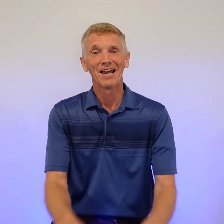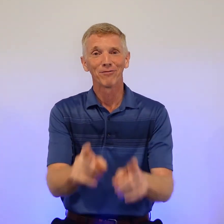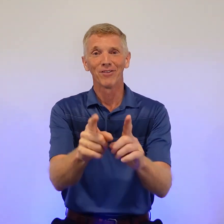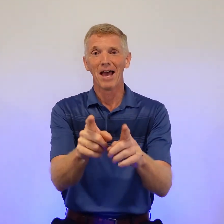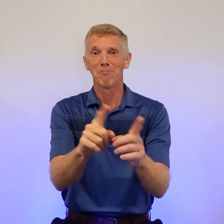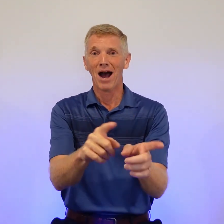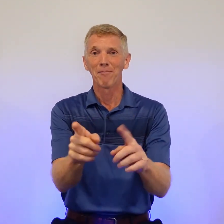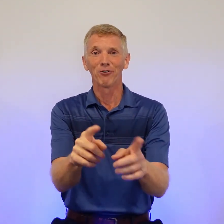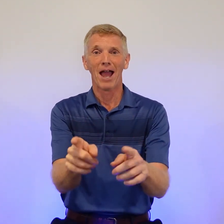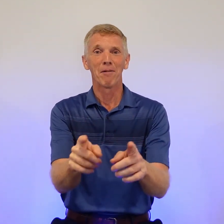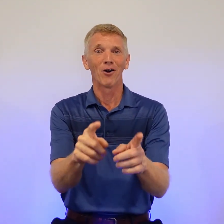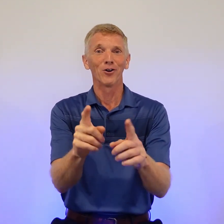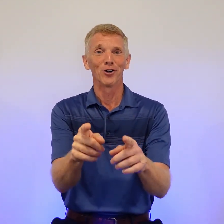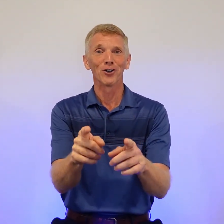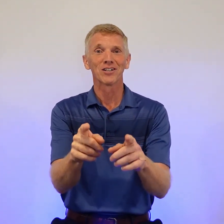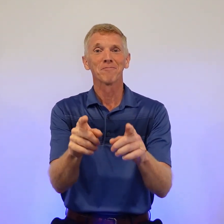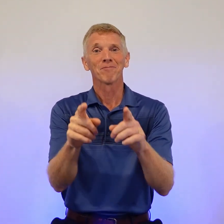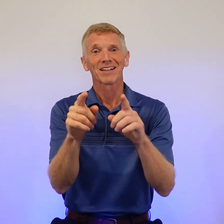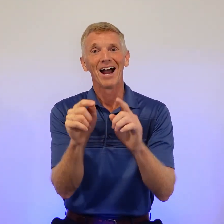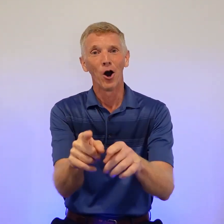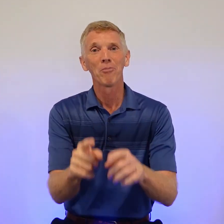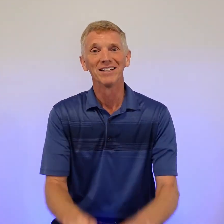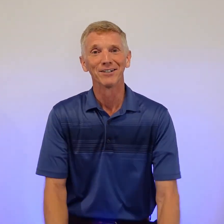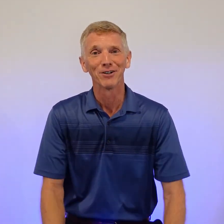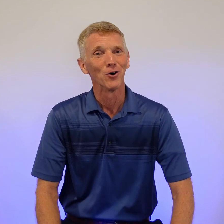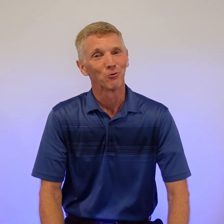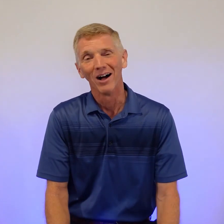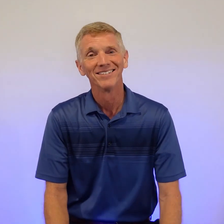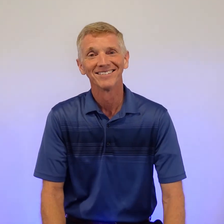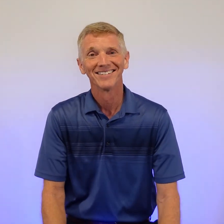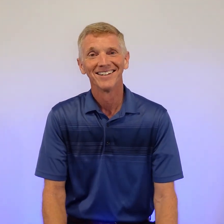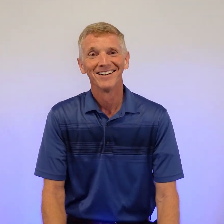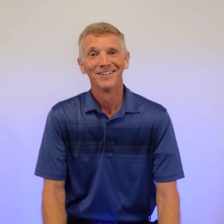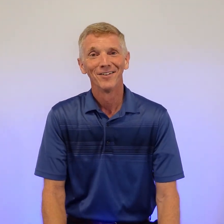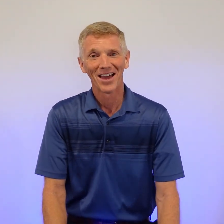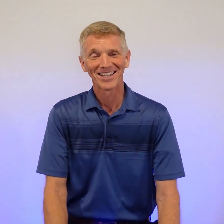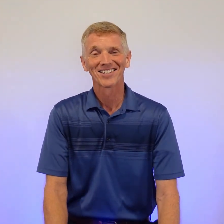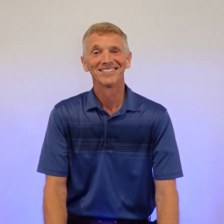again, for that mom, grandma, or nurse, I hope the delivery goes well. Thanks.